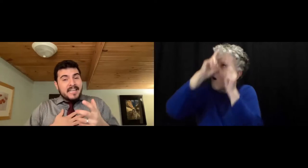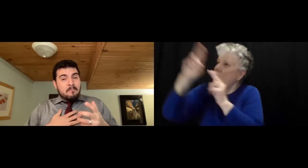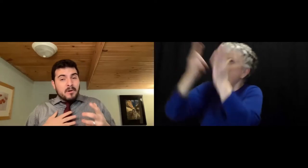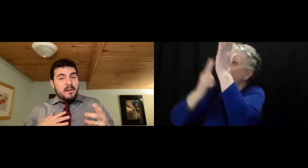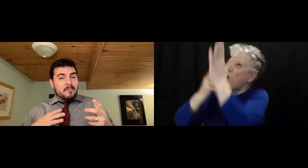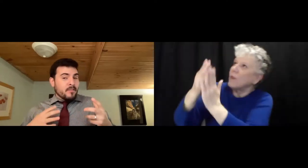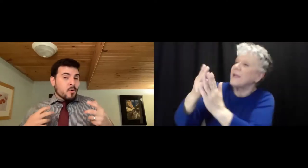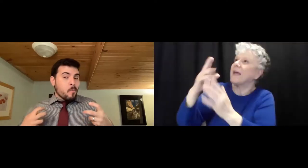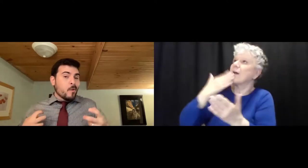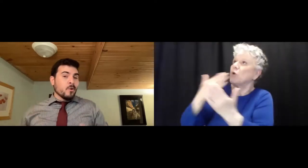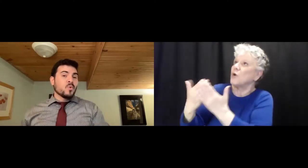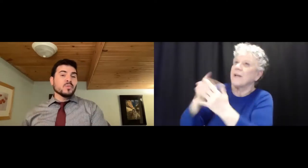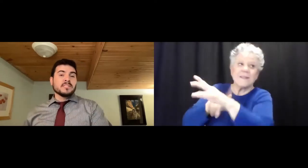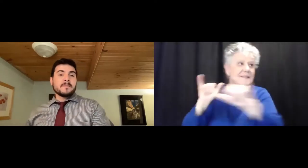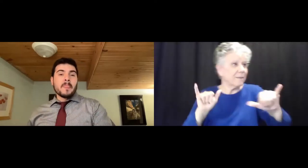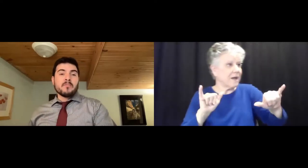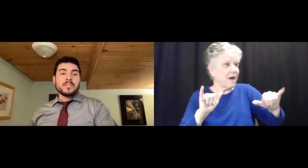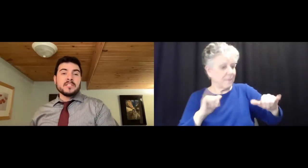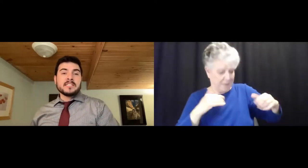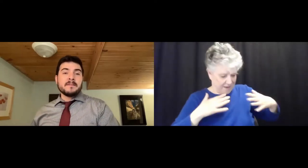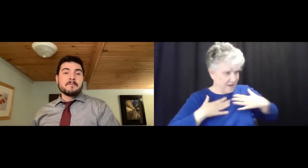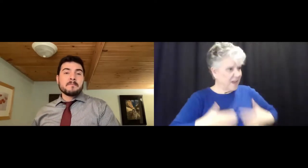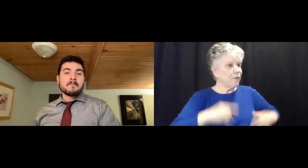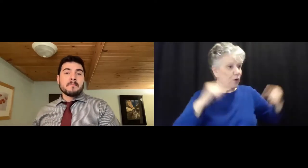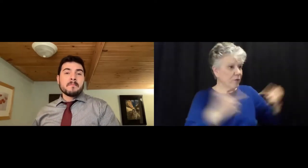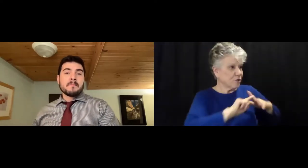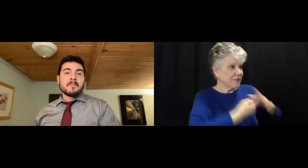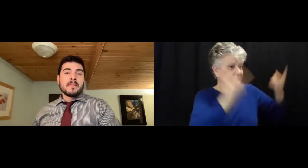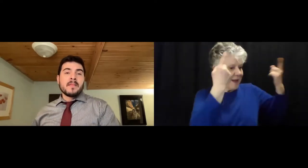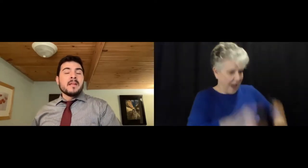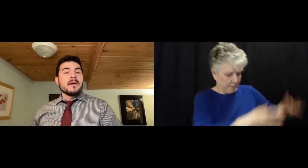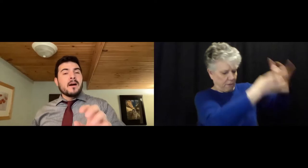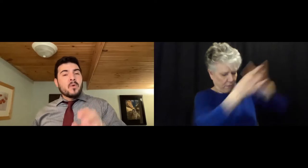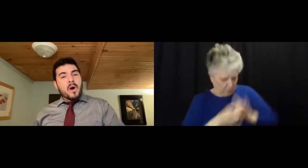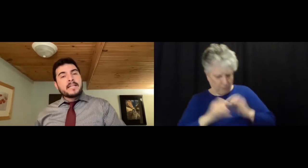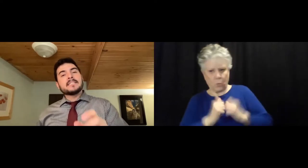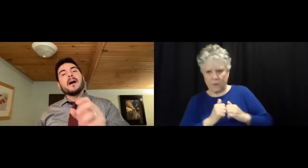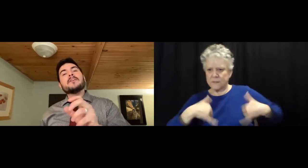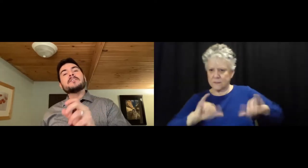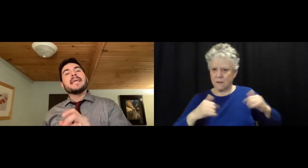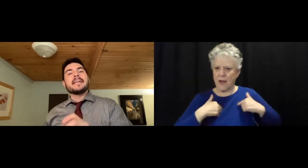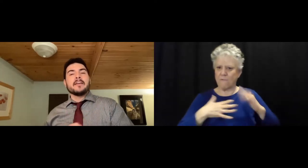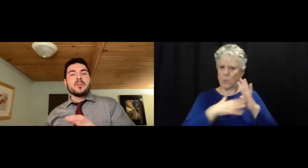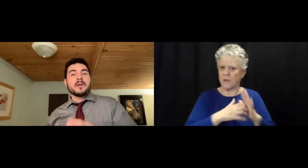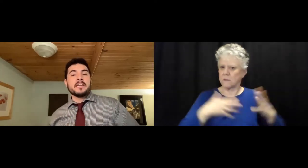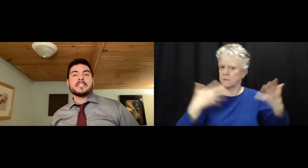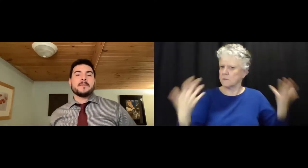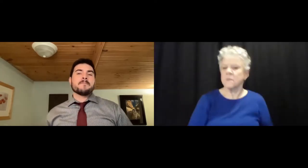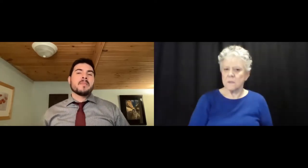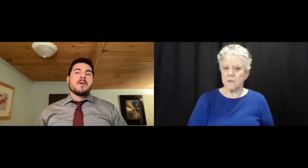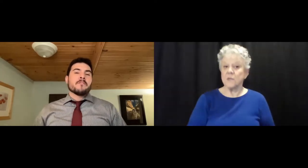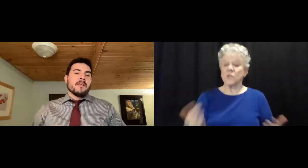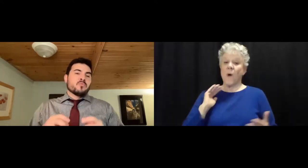as yet burdened by the corporeal wounds of original sin. Now, Aquinas' understanding of the human